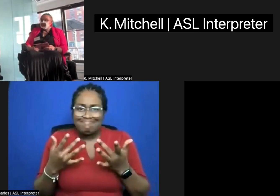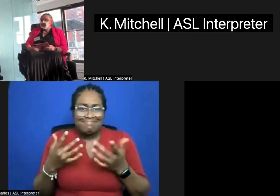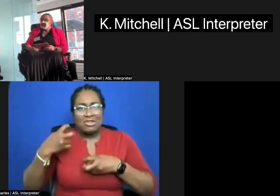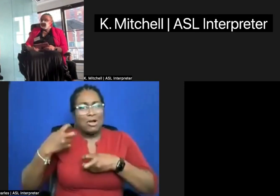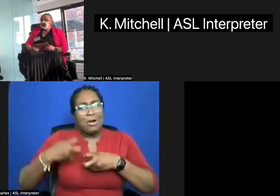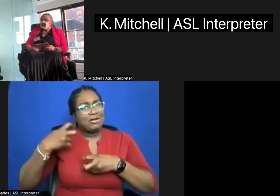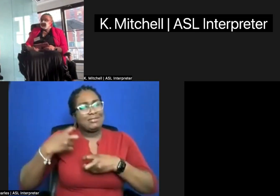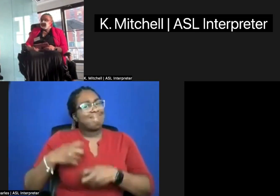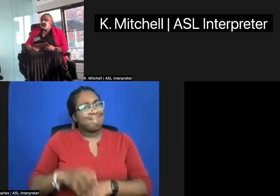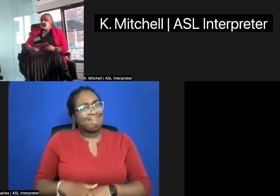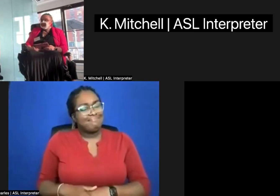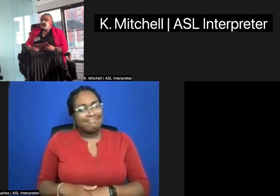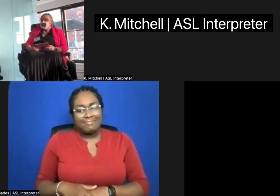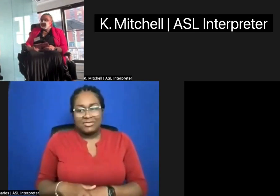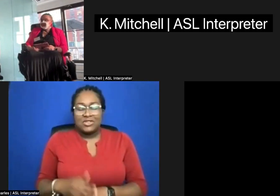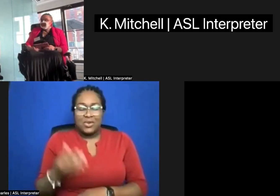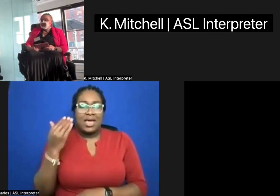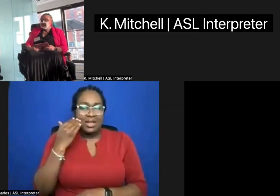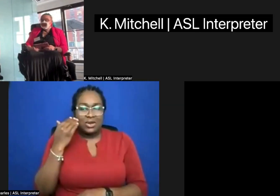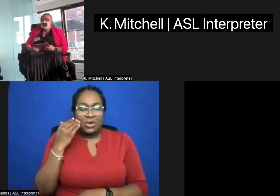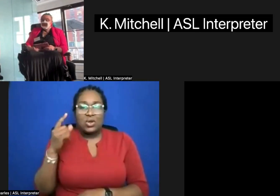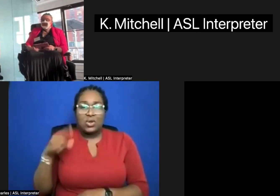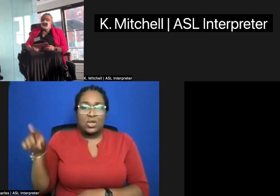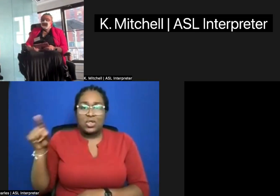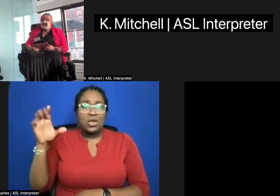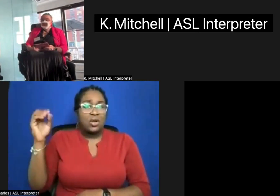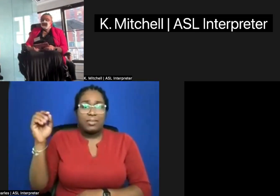by being reactive instead of proactive,